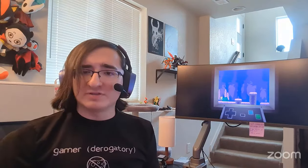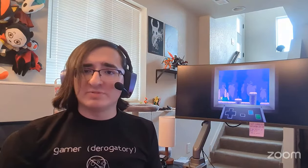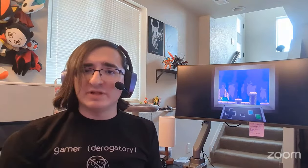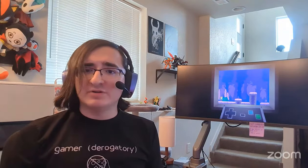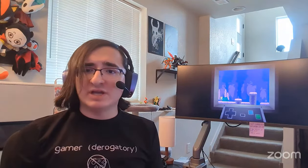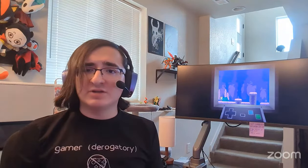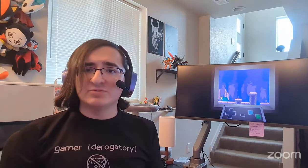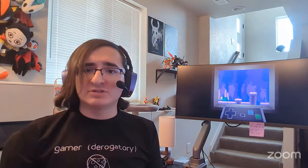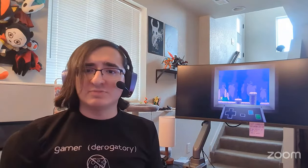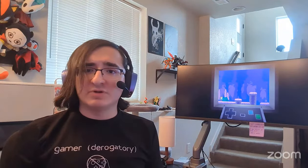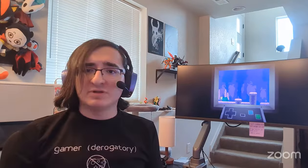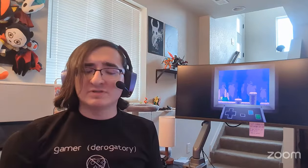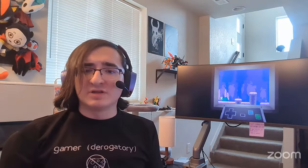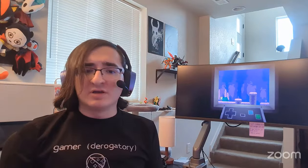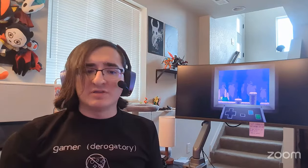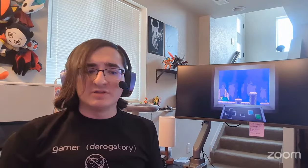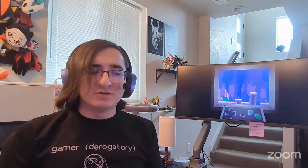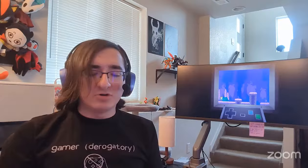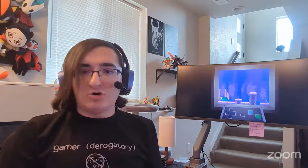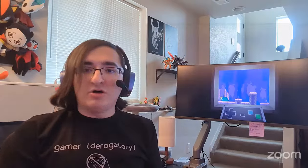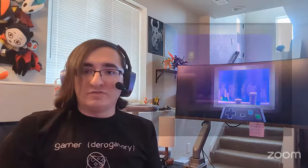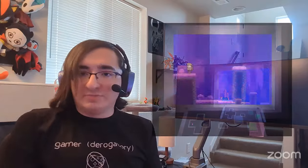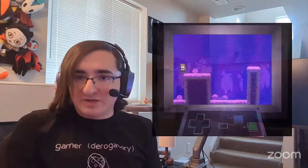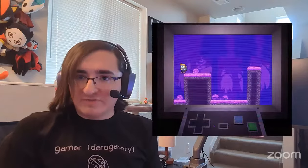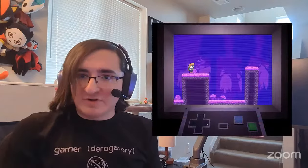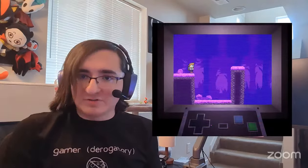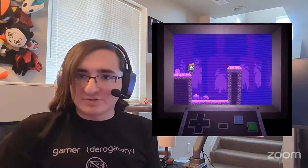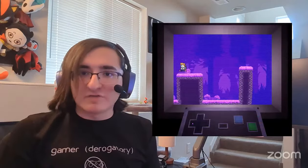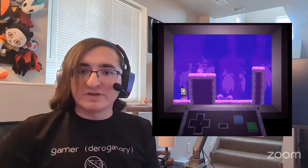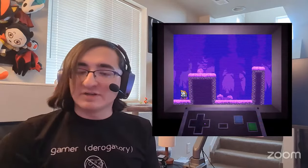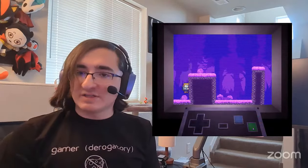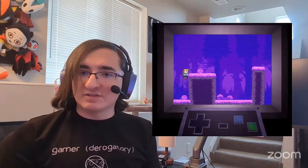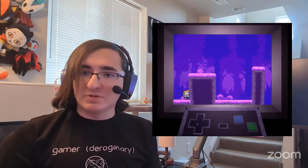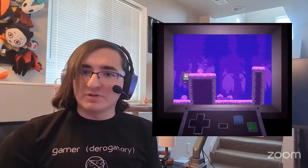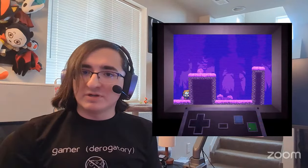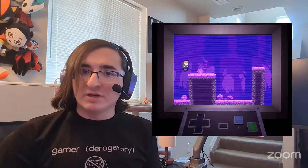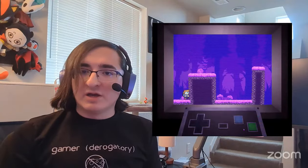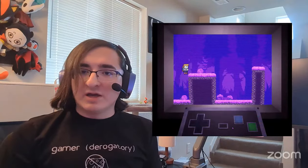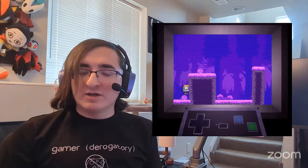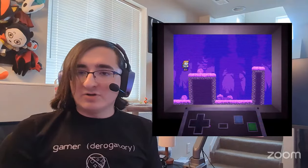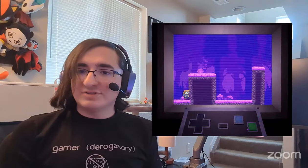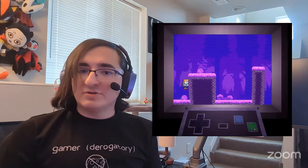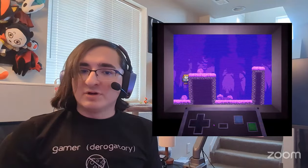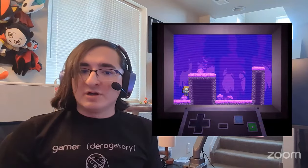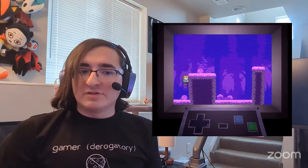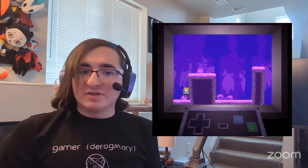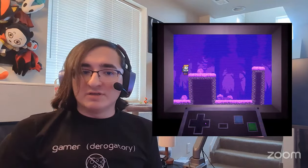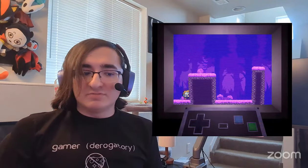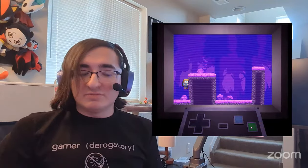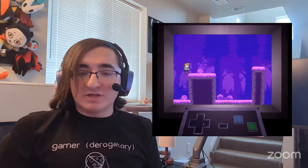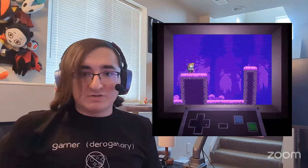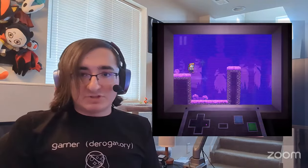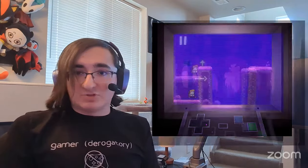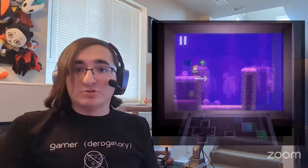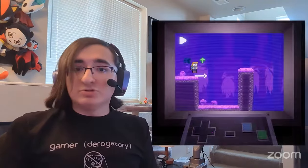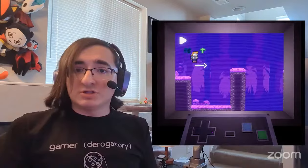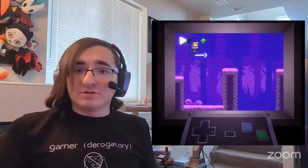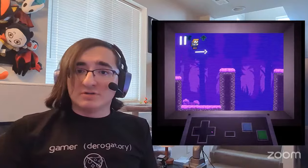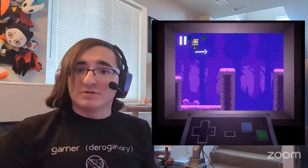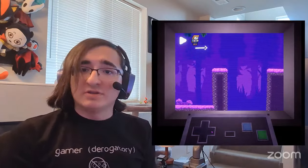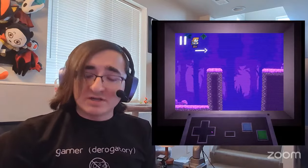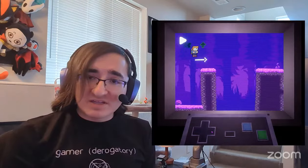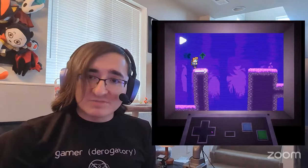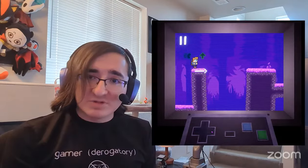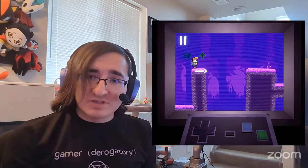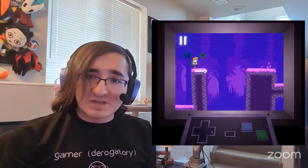moment because the players had to experience the awful pitfalls of inaccessibility and also the